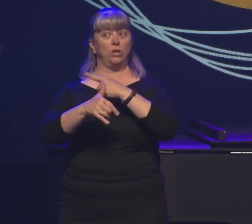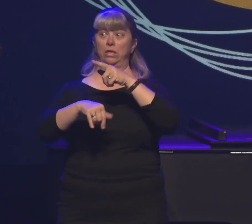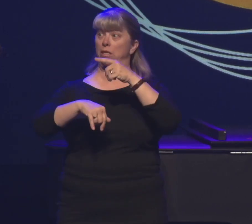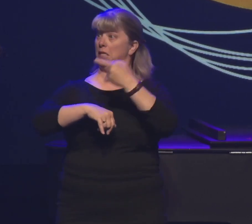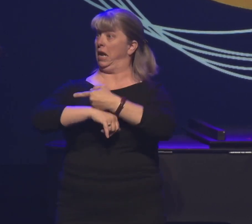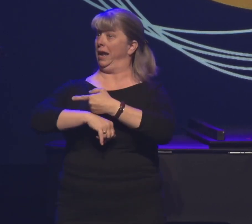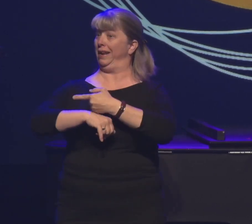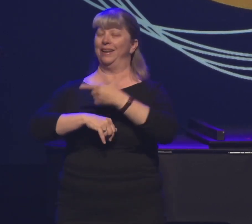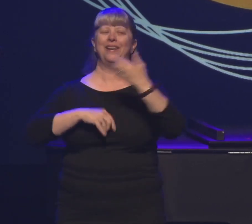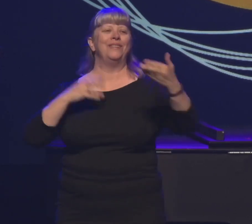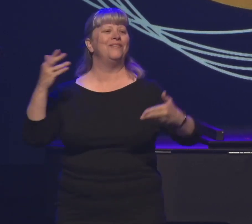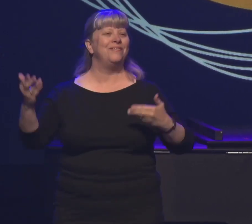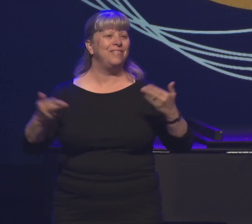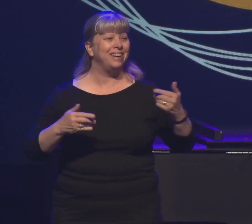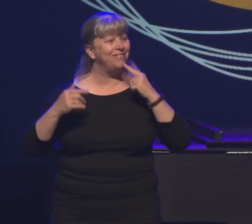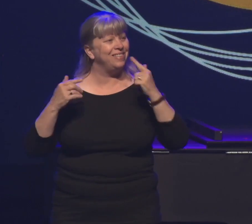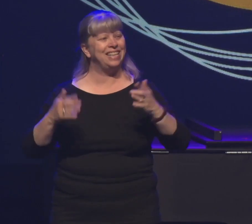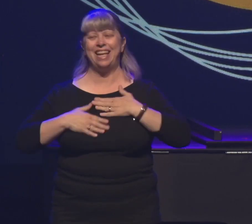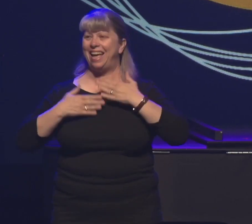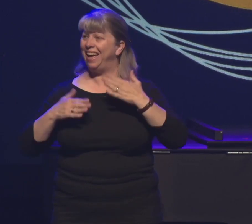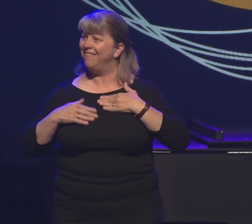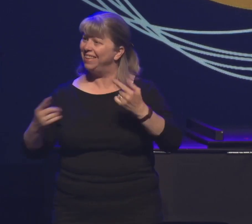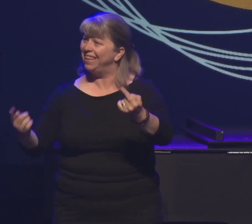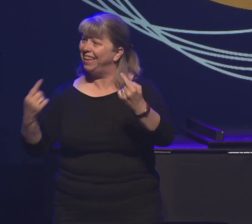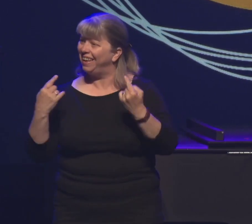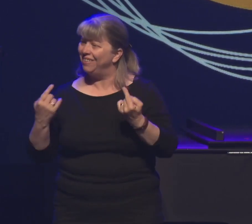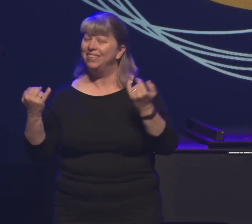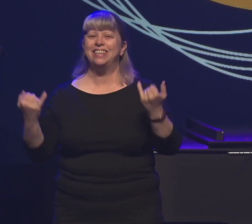day, welcome. I am so happy you are here.